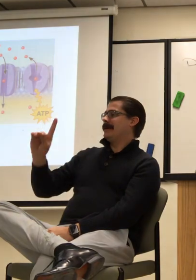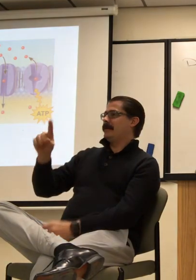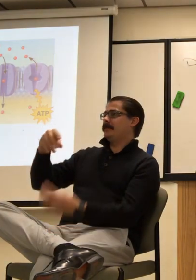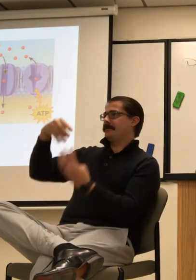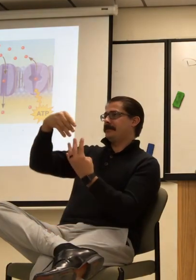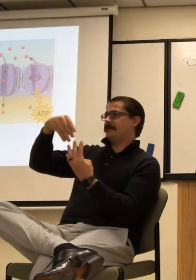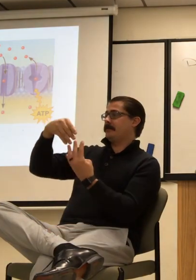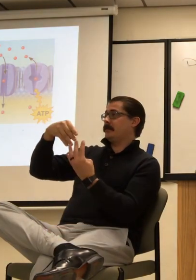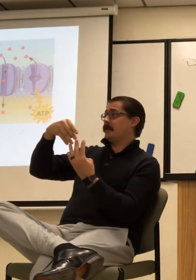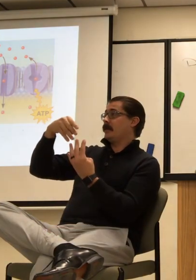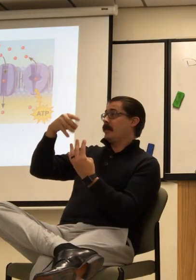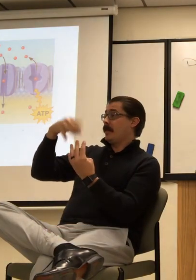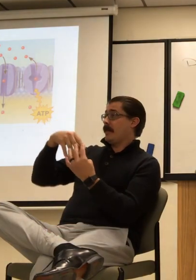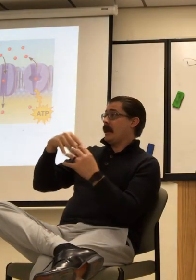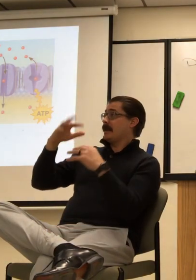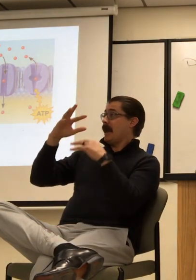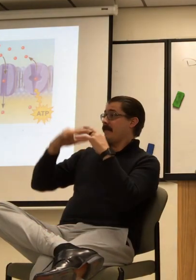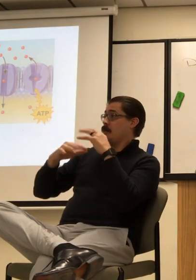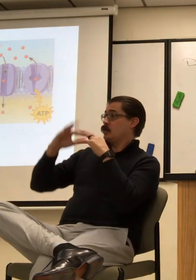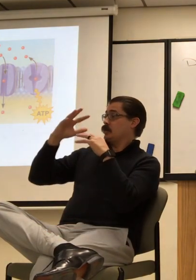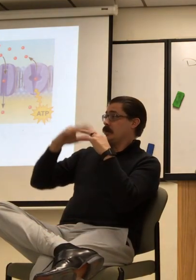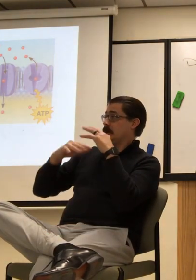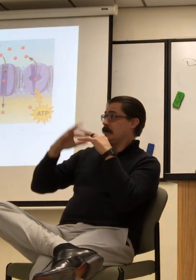The diffusion gradient, as I've set it up here,